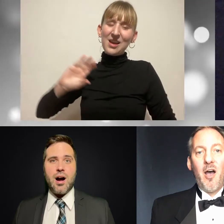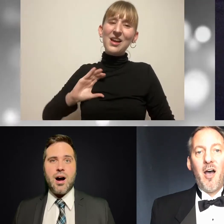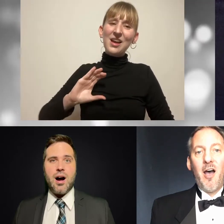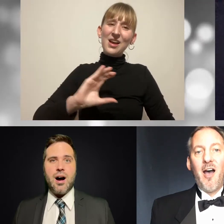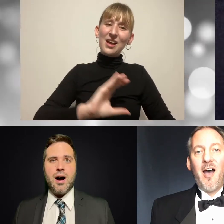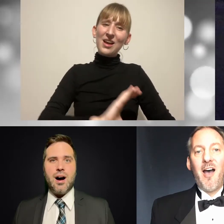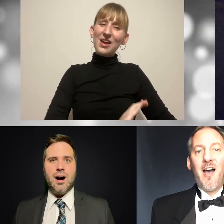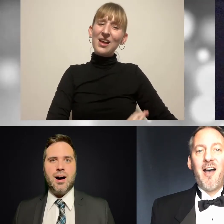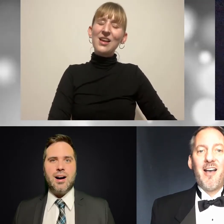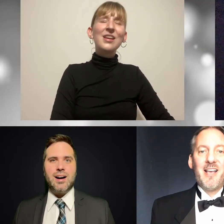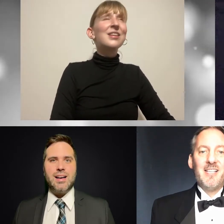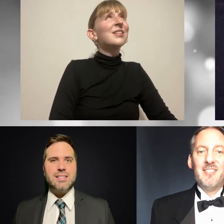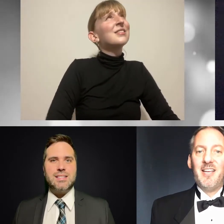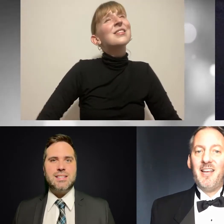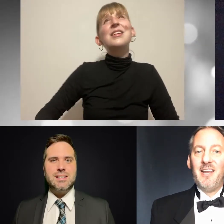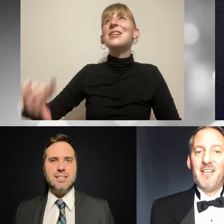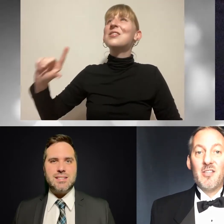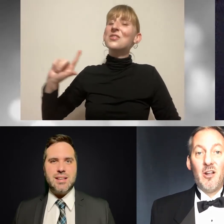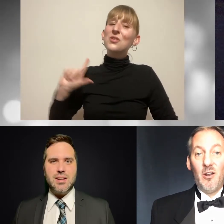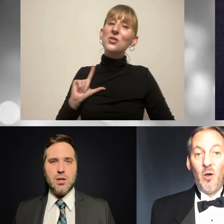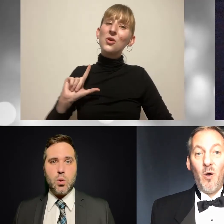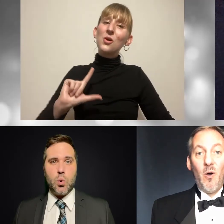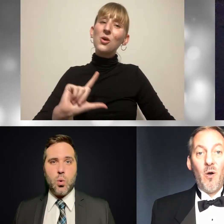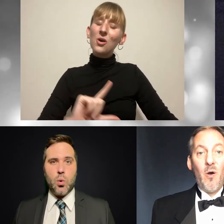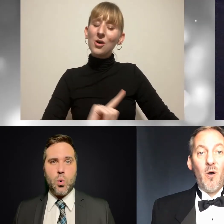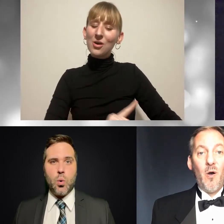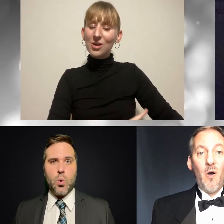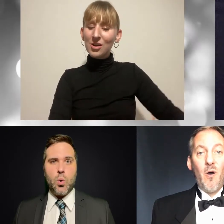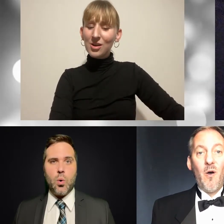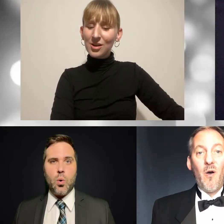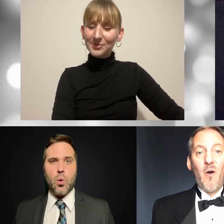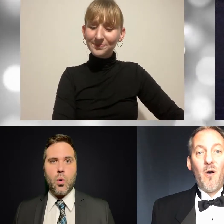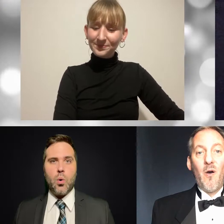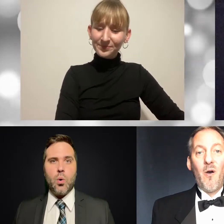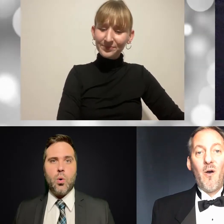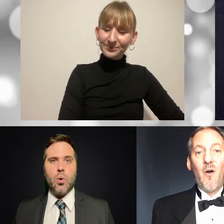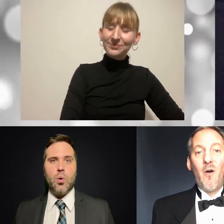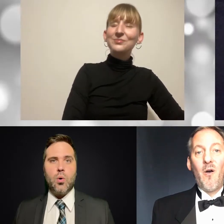Christ is the Lord,